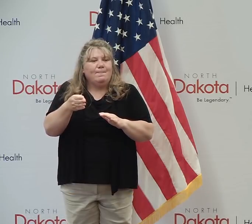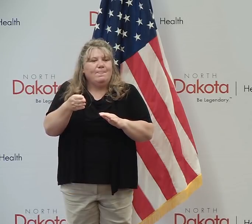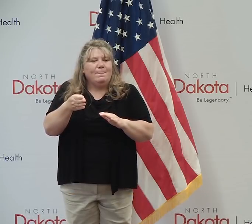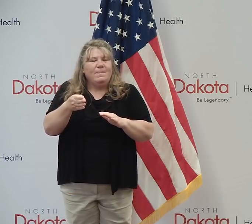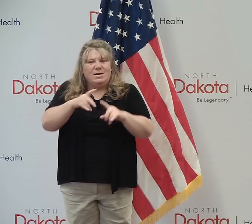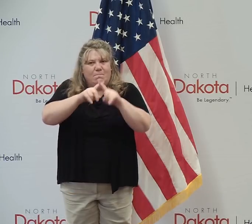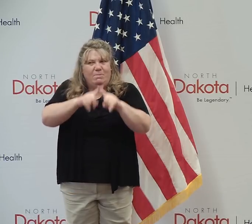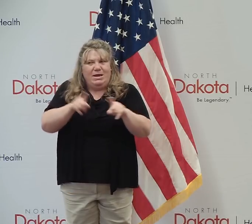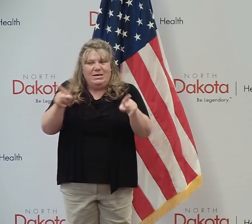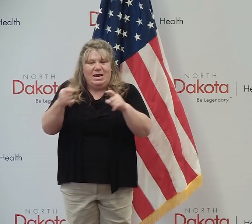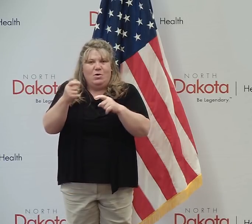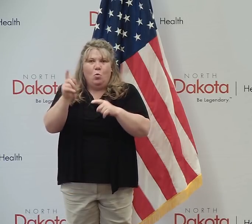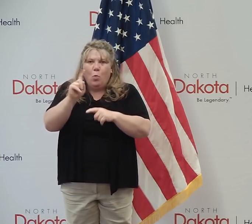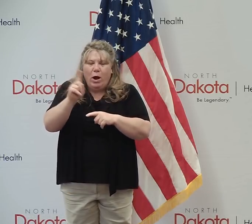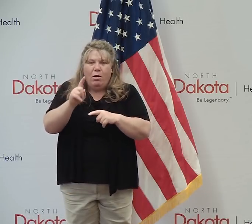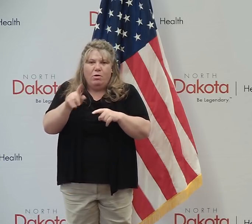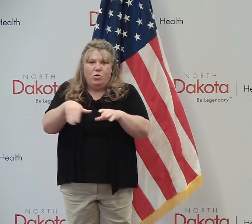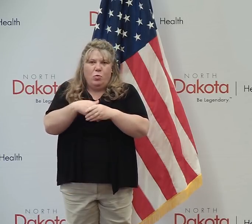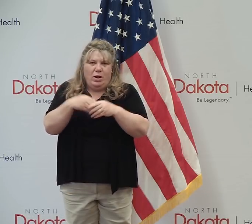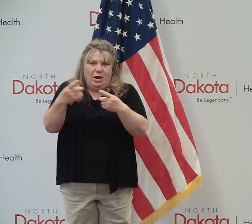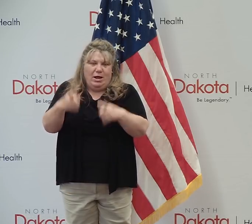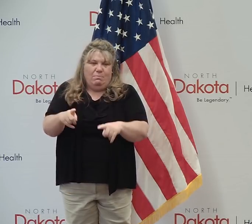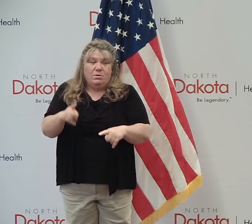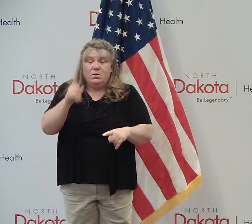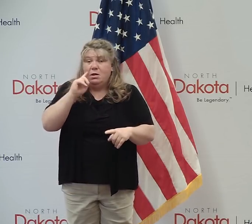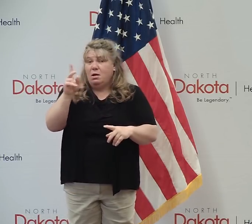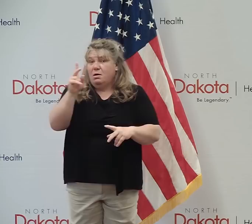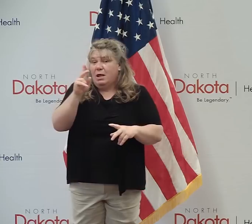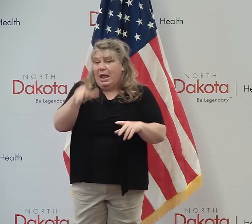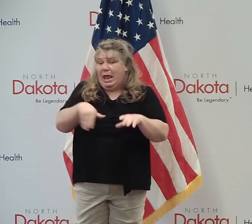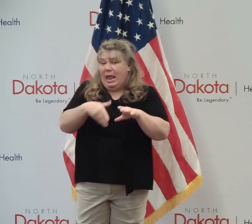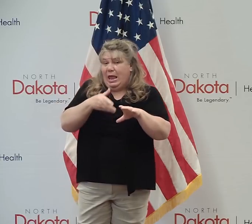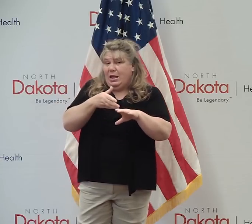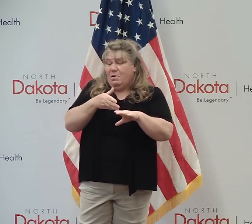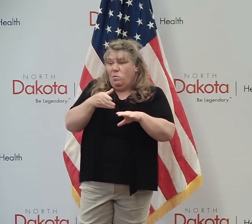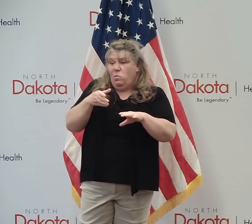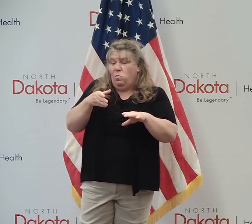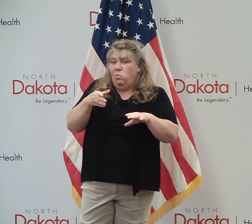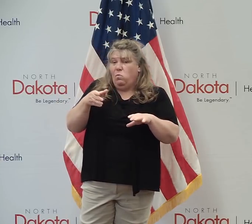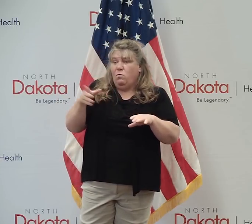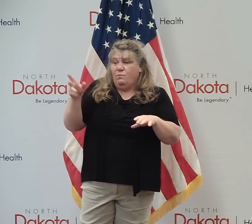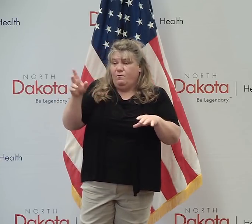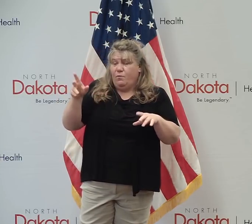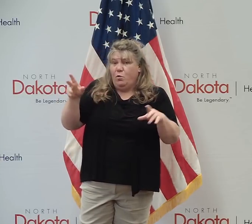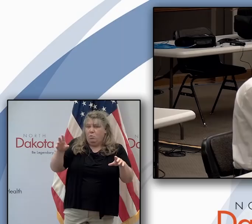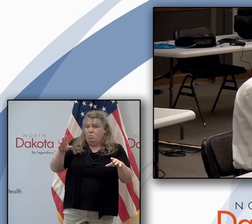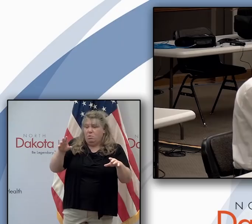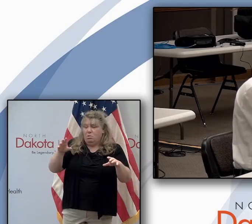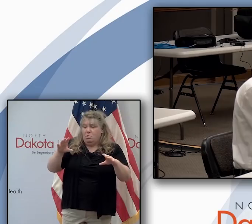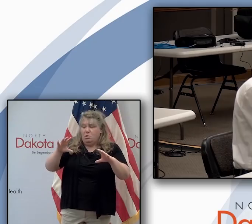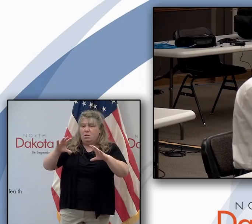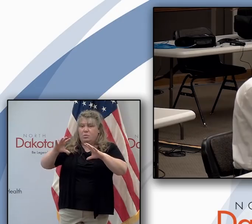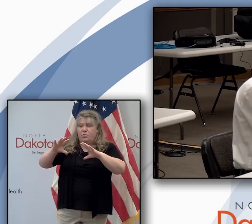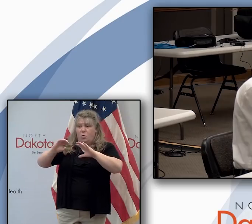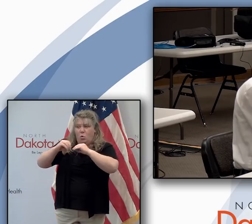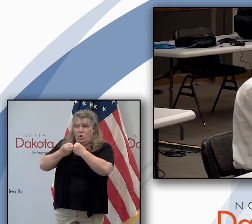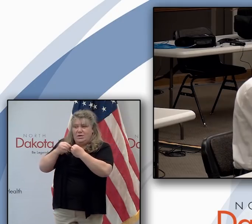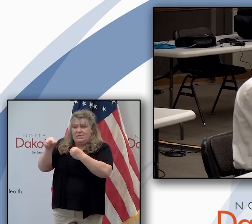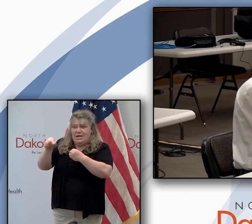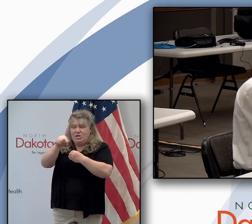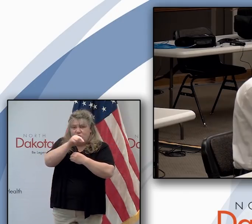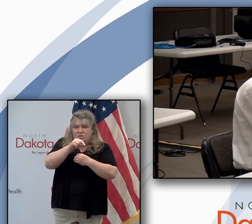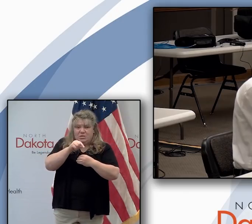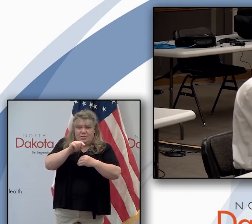venues. And so I would say for people maybe, after the venues who've participated in forming this, we had a